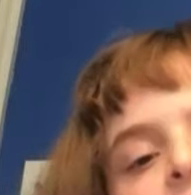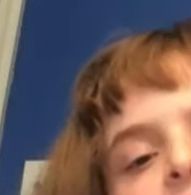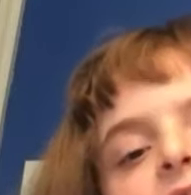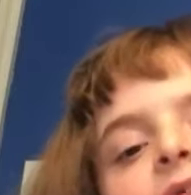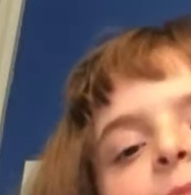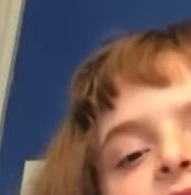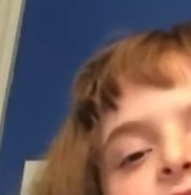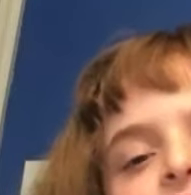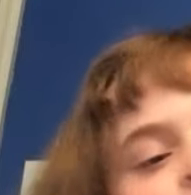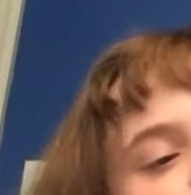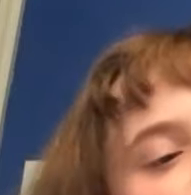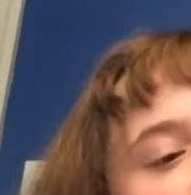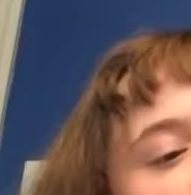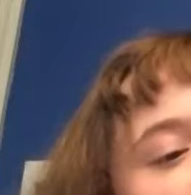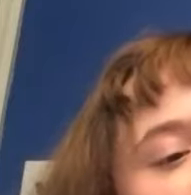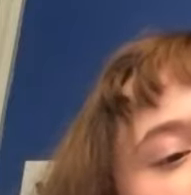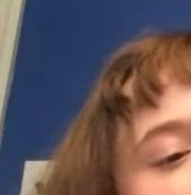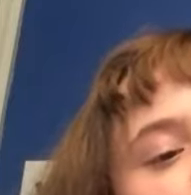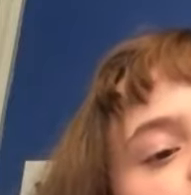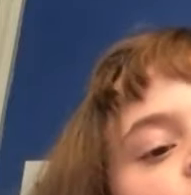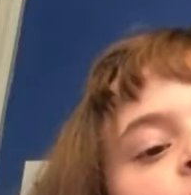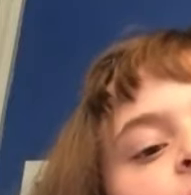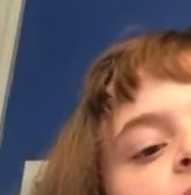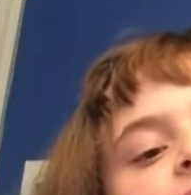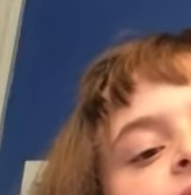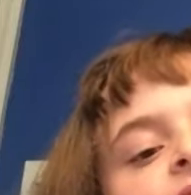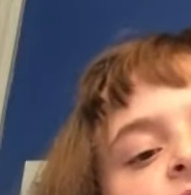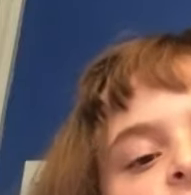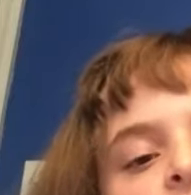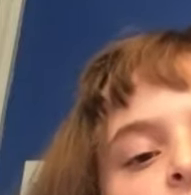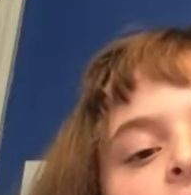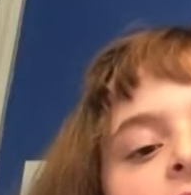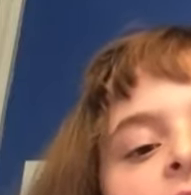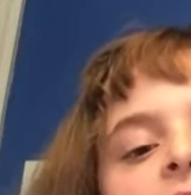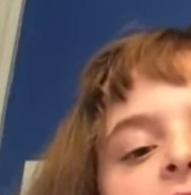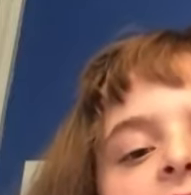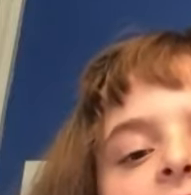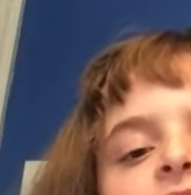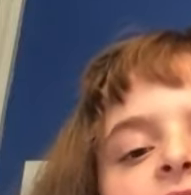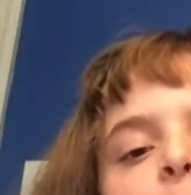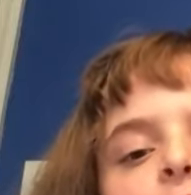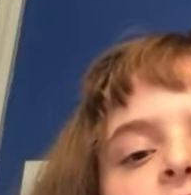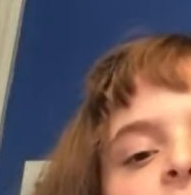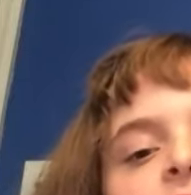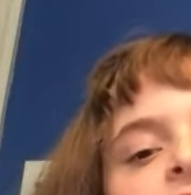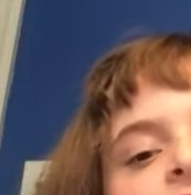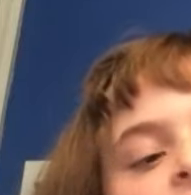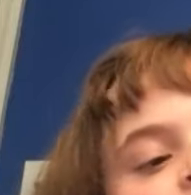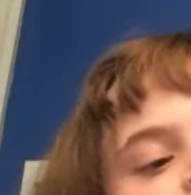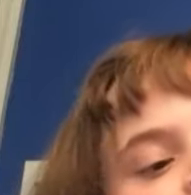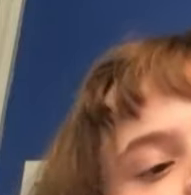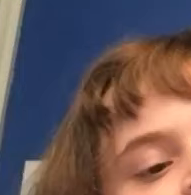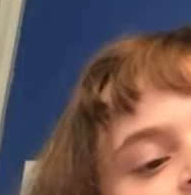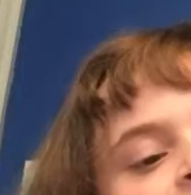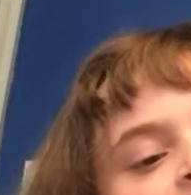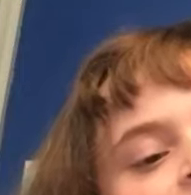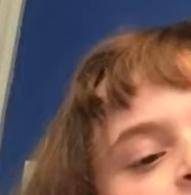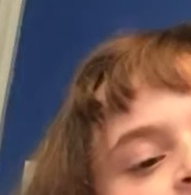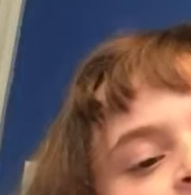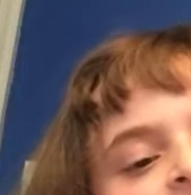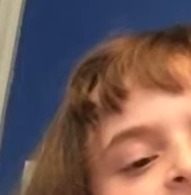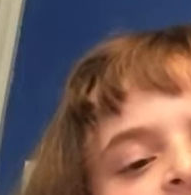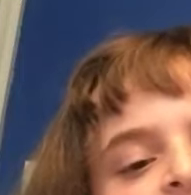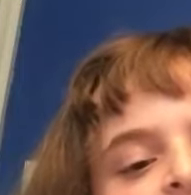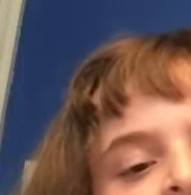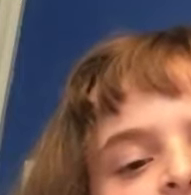school, Wingdale Elementary School, and you read all the places you'll go. I have that book and I love to read it. It